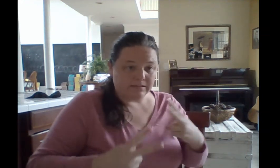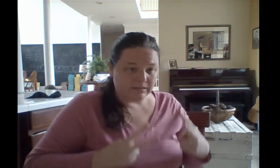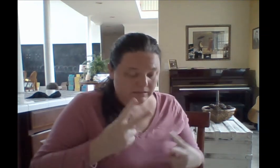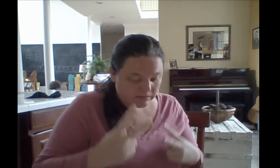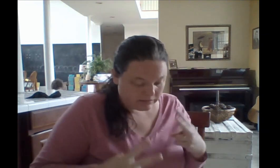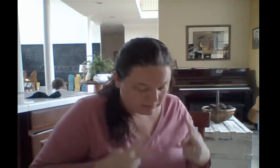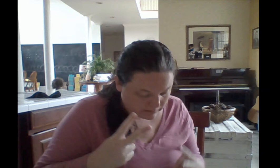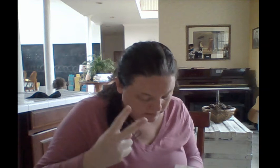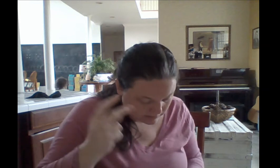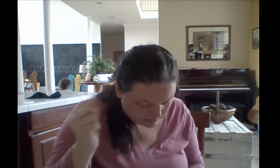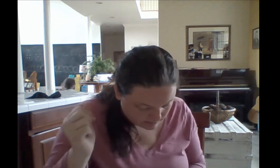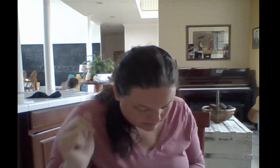visit.